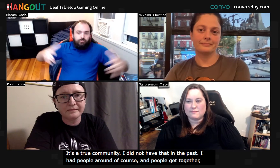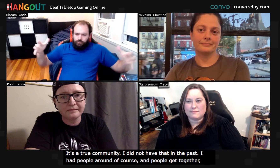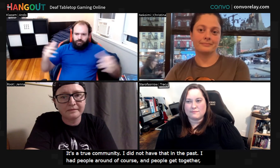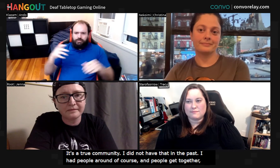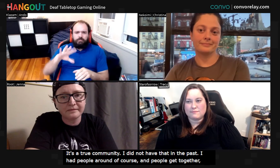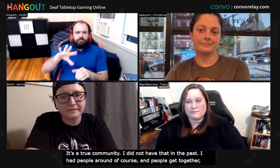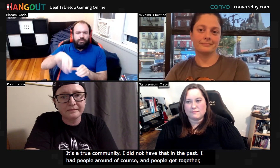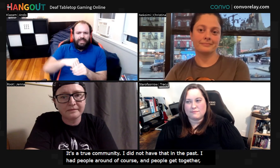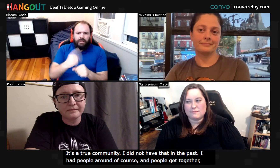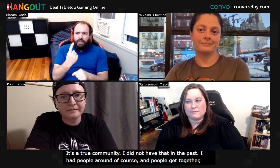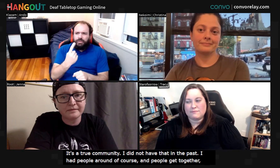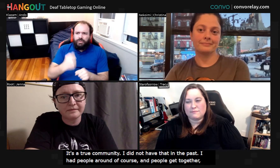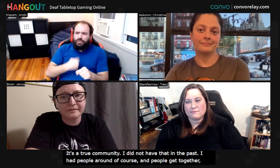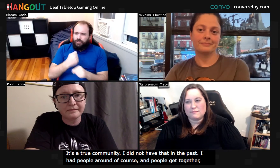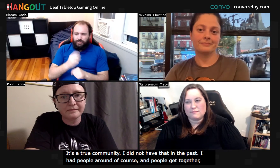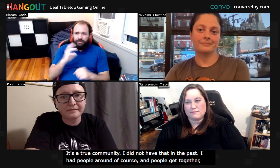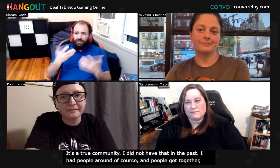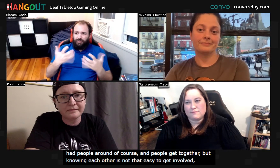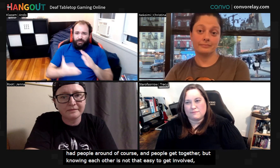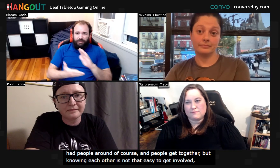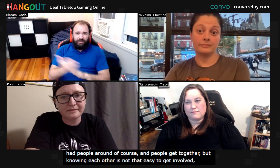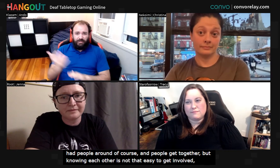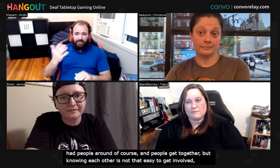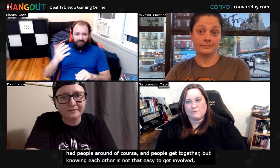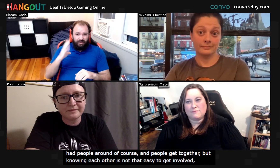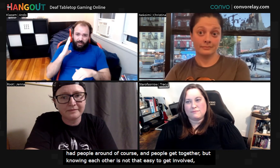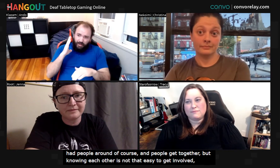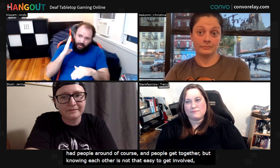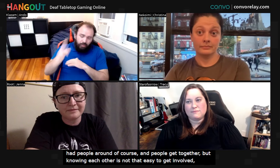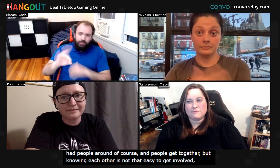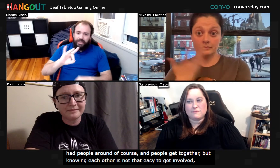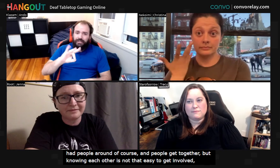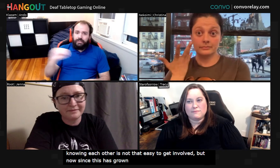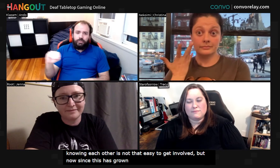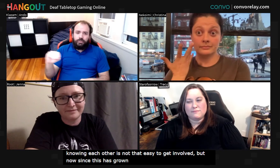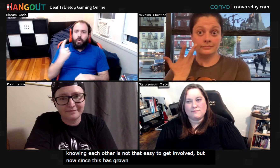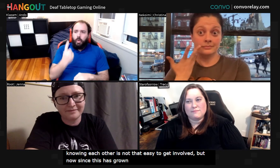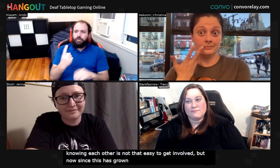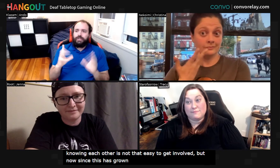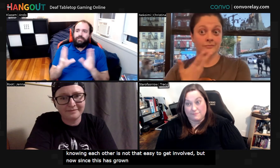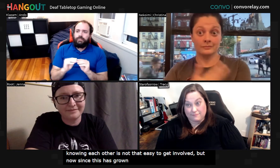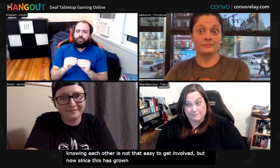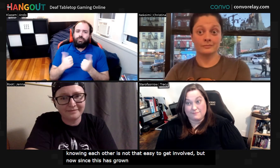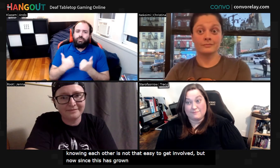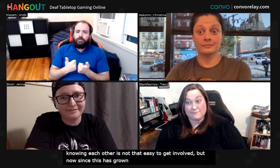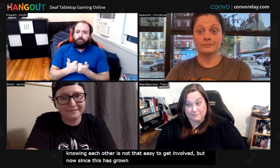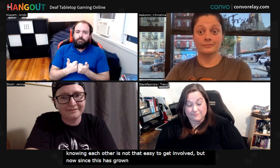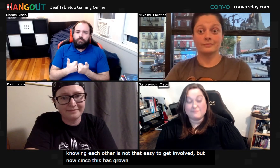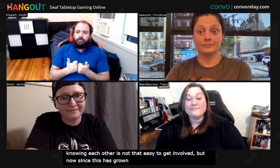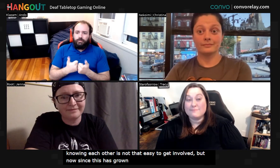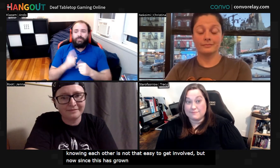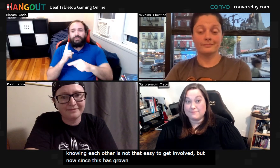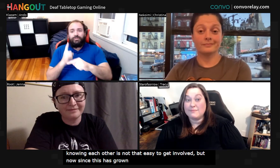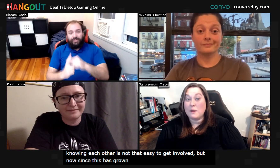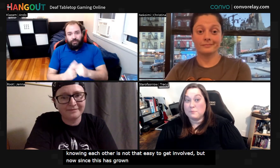has grown, I think it's about a year, and I think we're over 80 people now in one